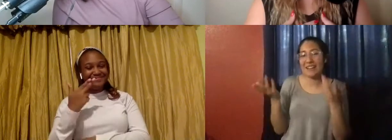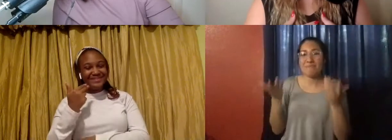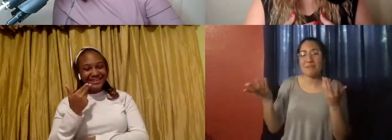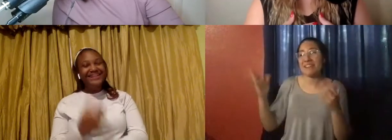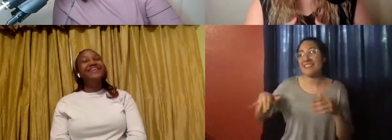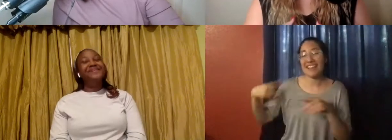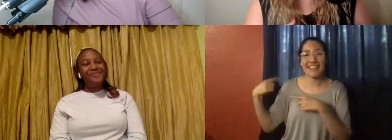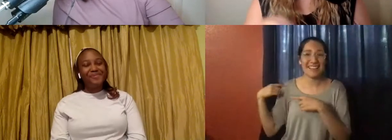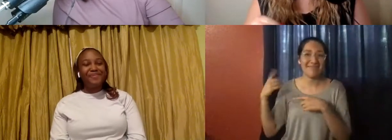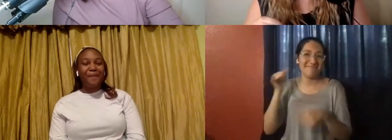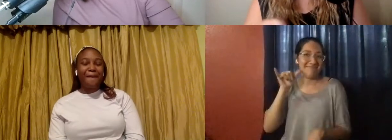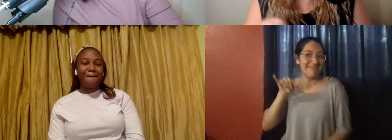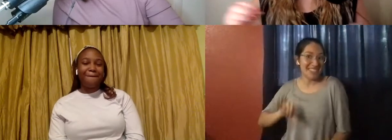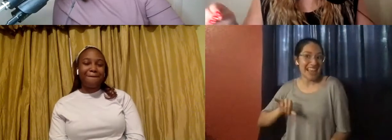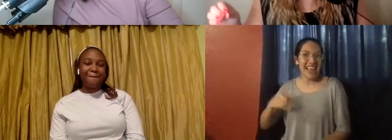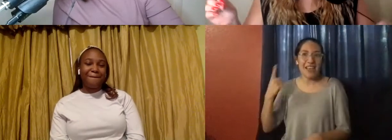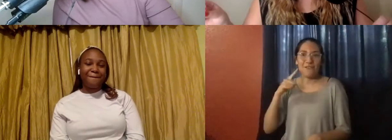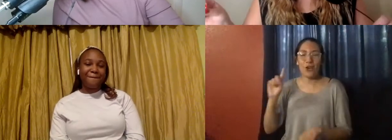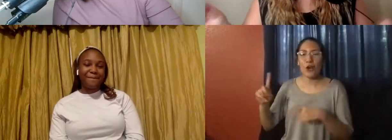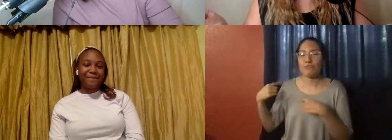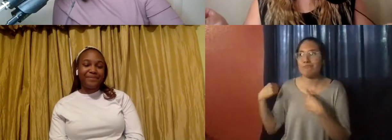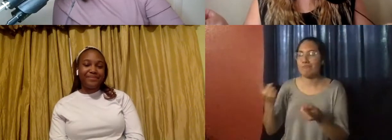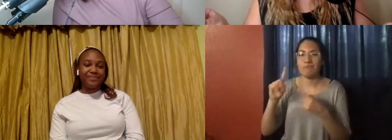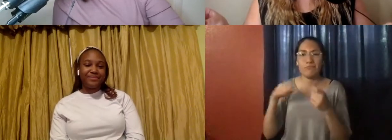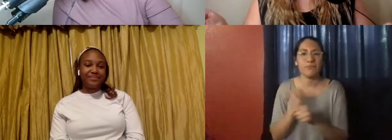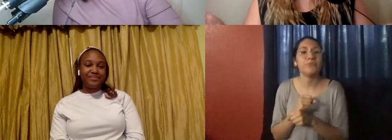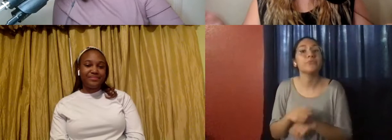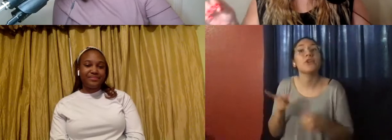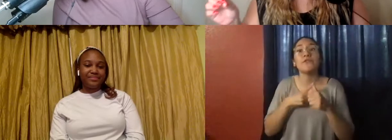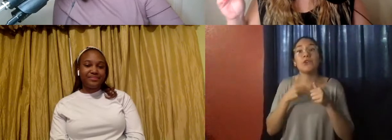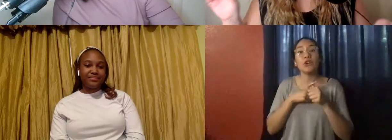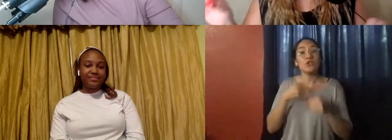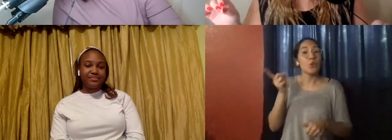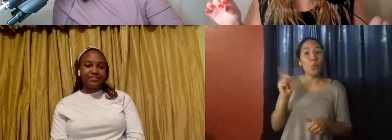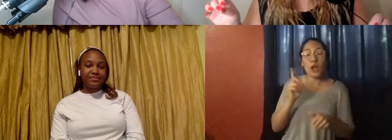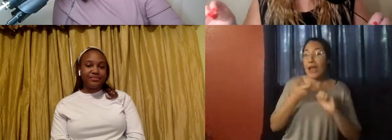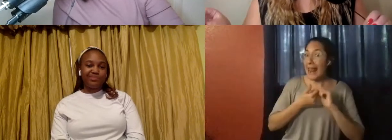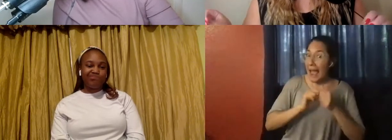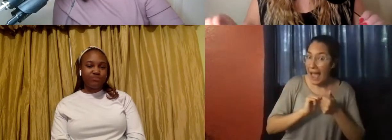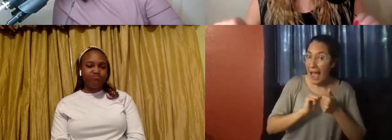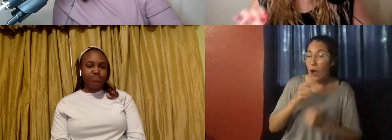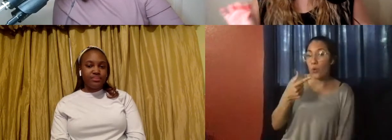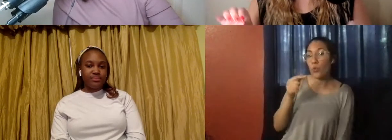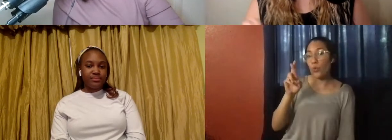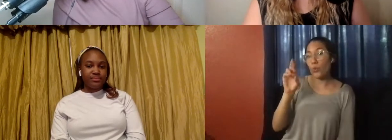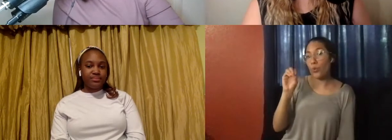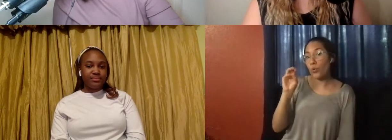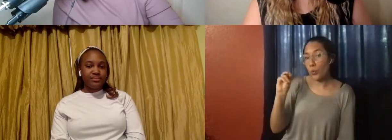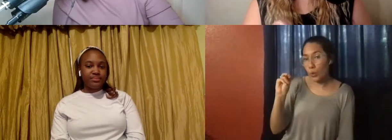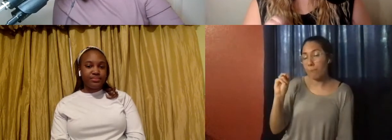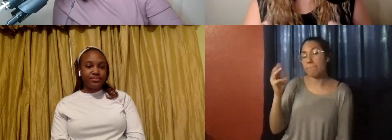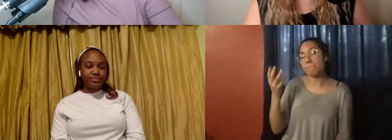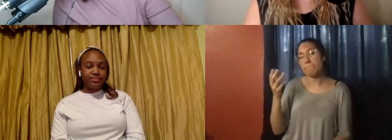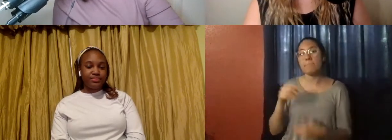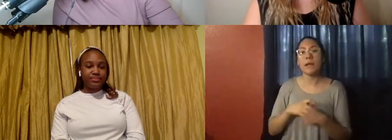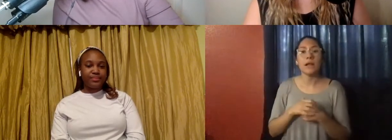of things. First, where and how we groom. And I just picked out a couple things